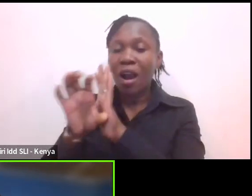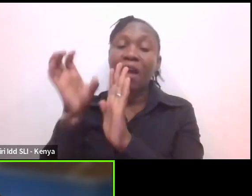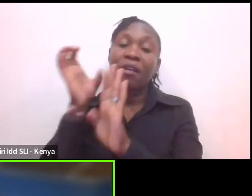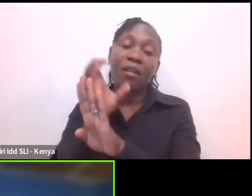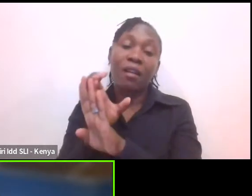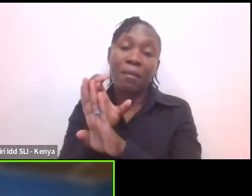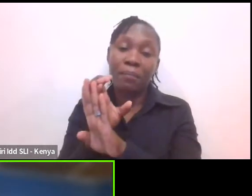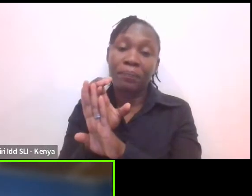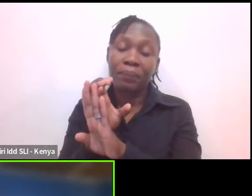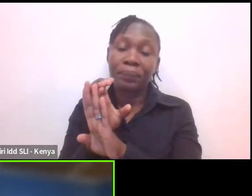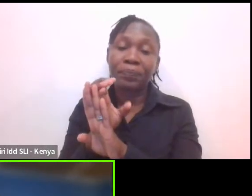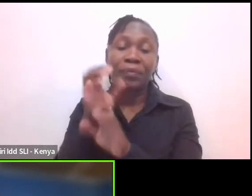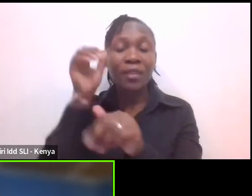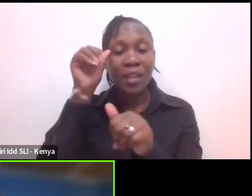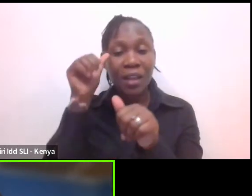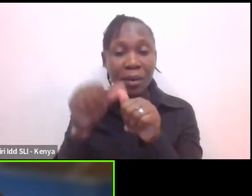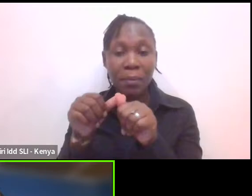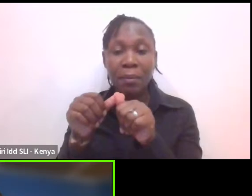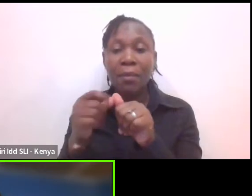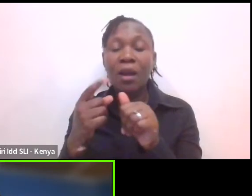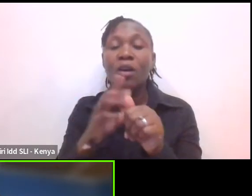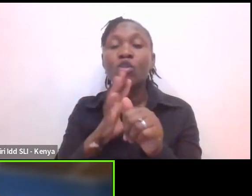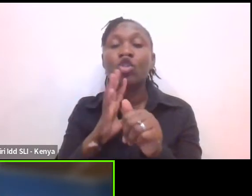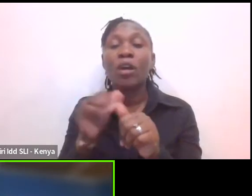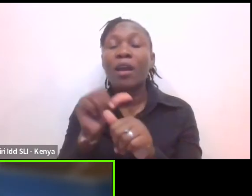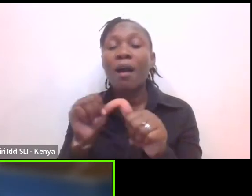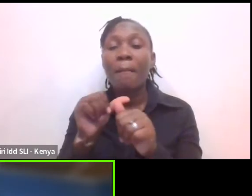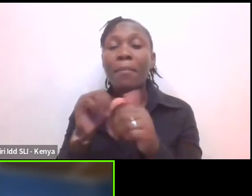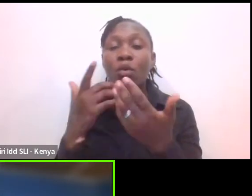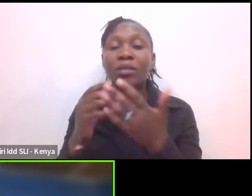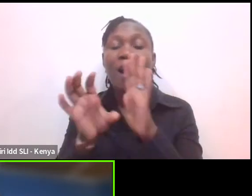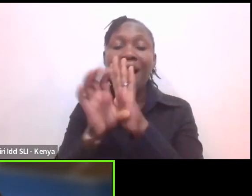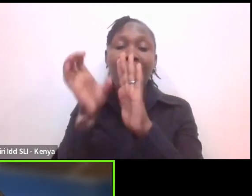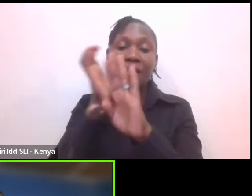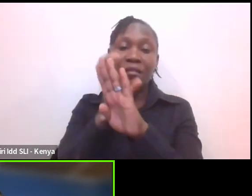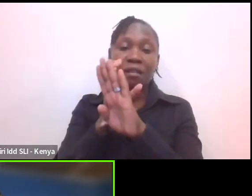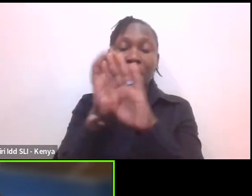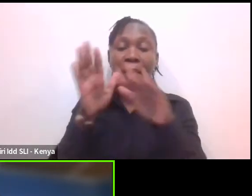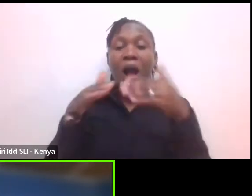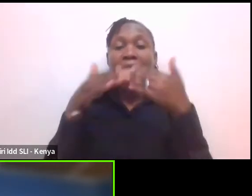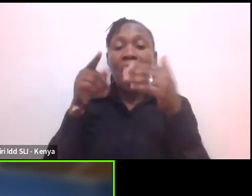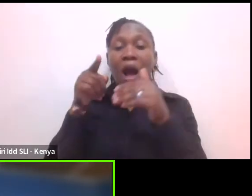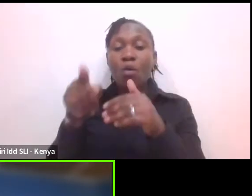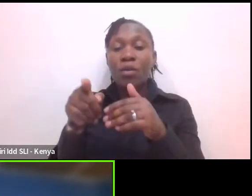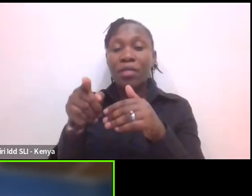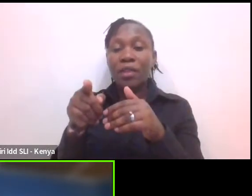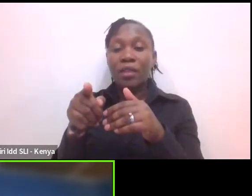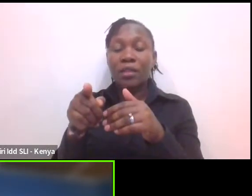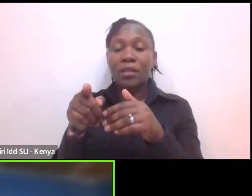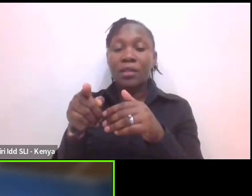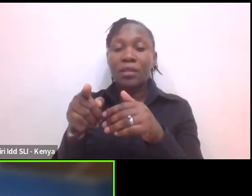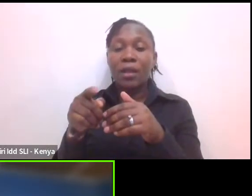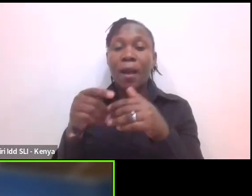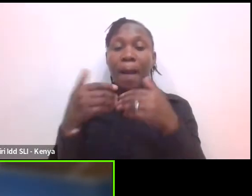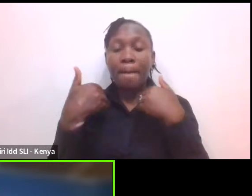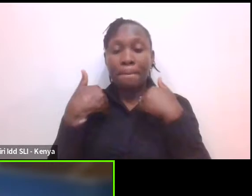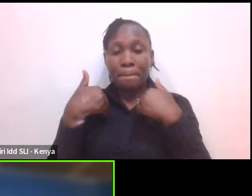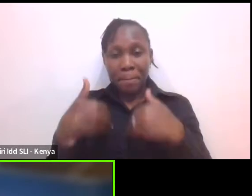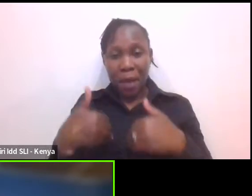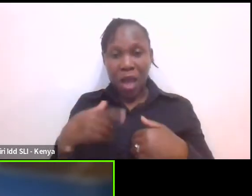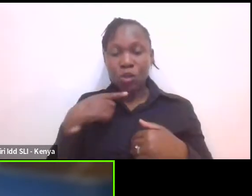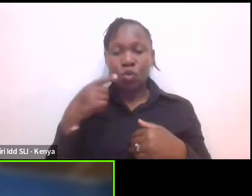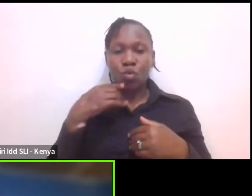folks, we're talking about curriculum here. We're talking about how this needs to be a living, breathing organism,